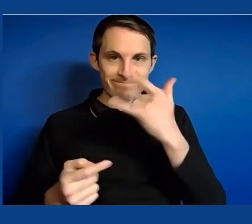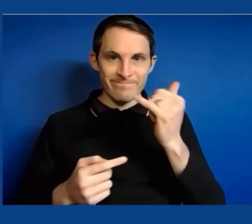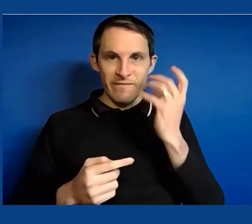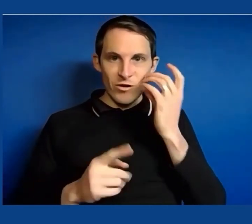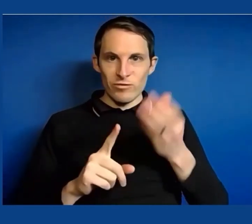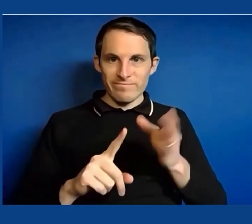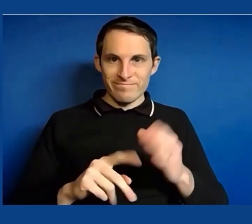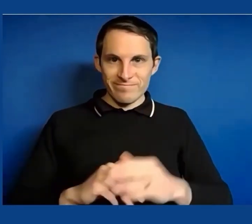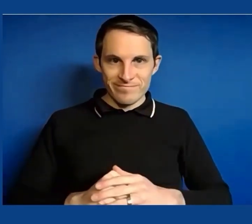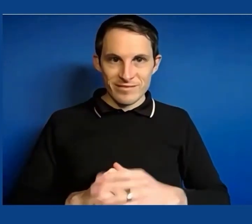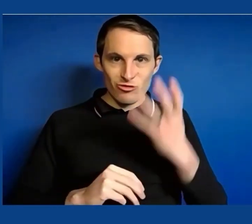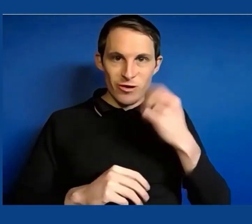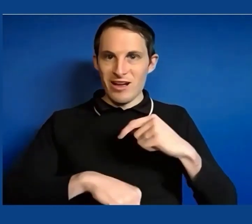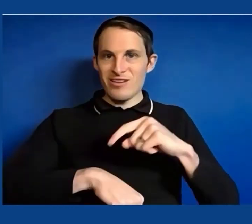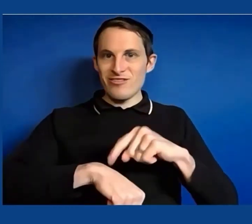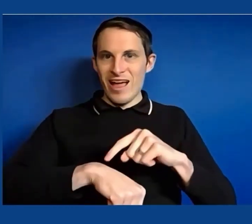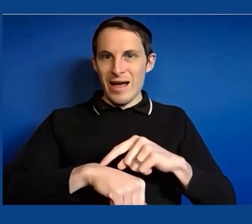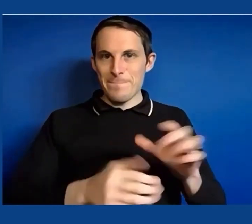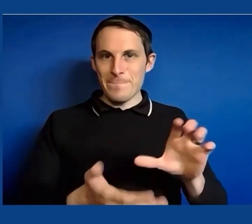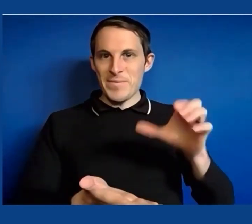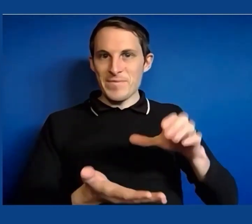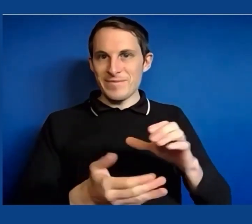is my time there,